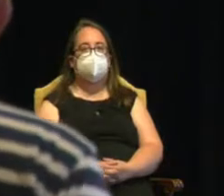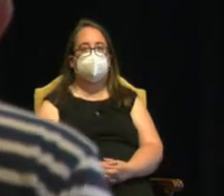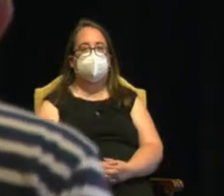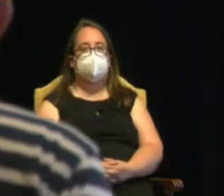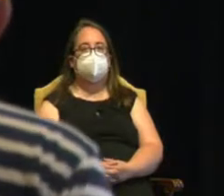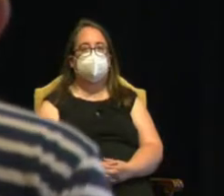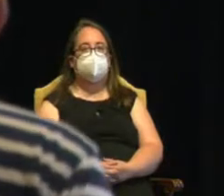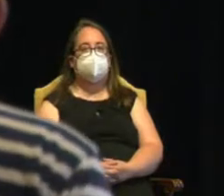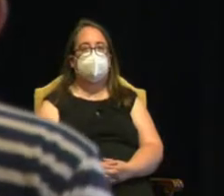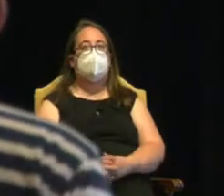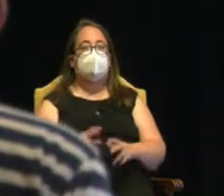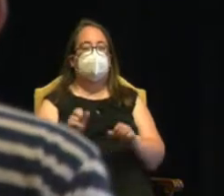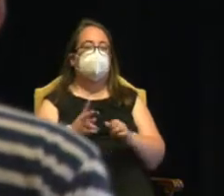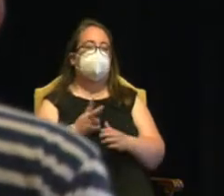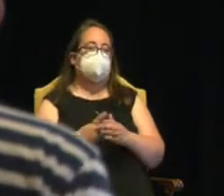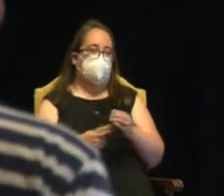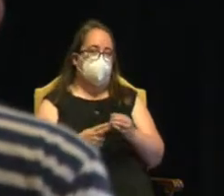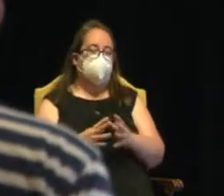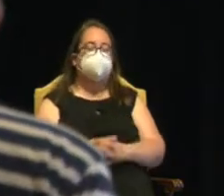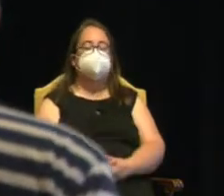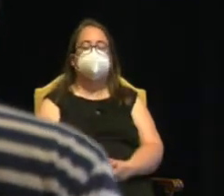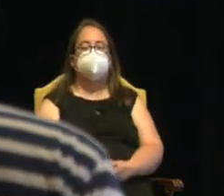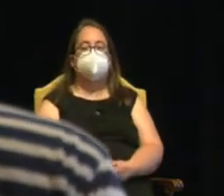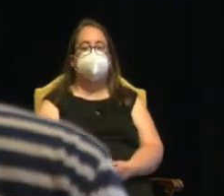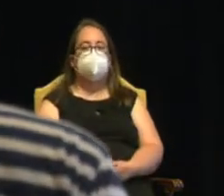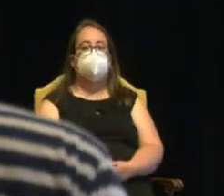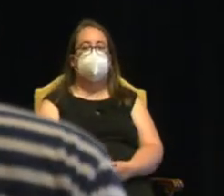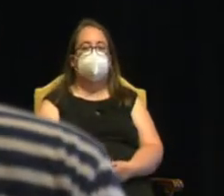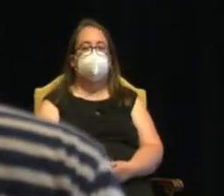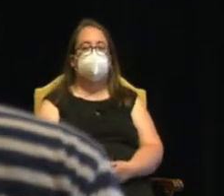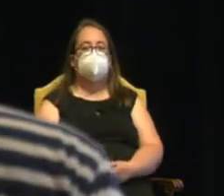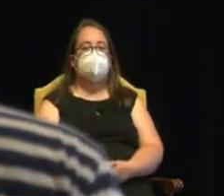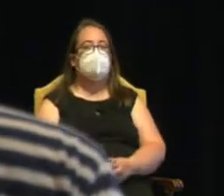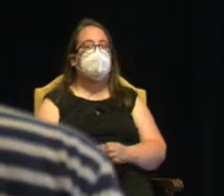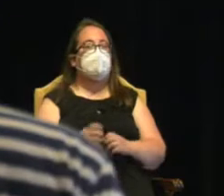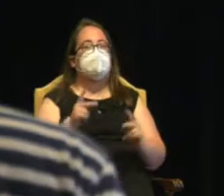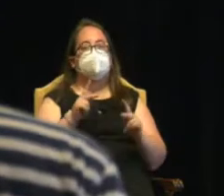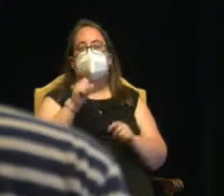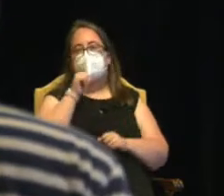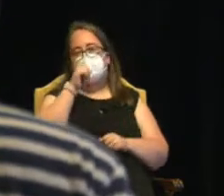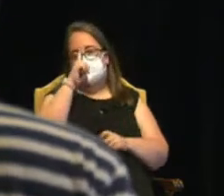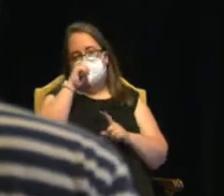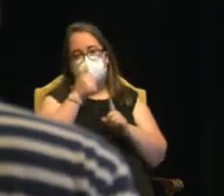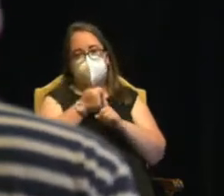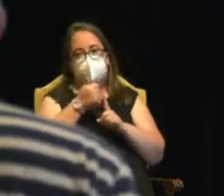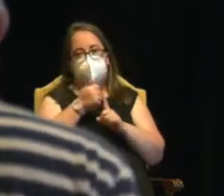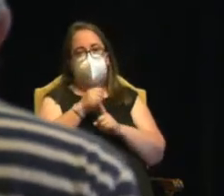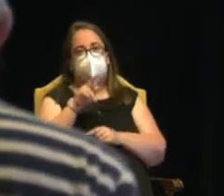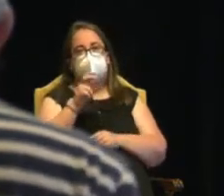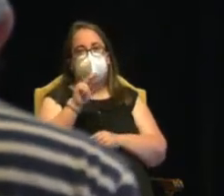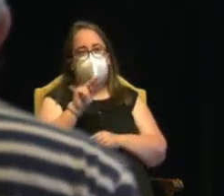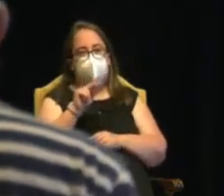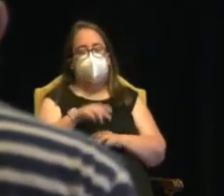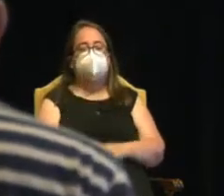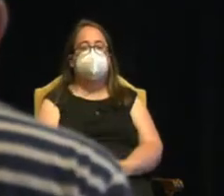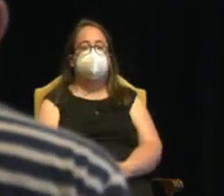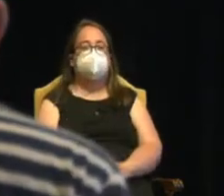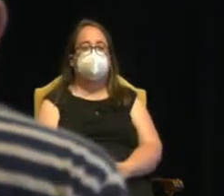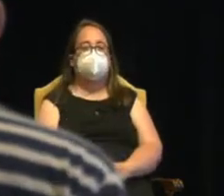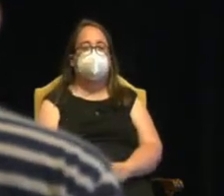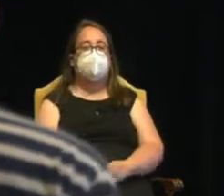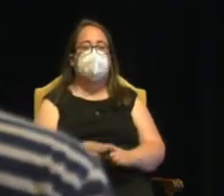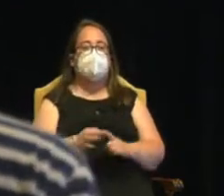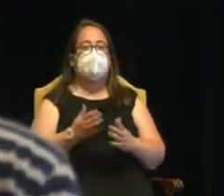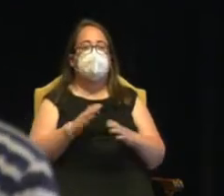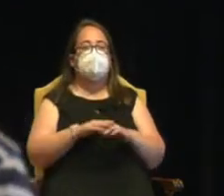one could be both. And that most people don't walk around thinking of themselves as villains, except maybe on the TV